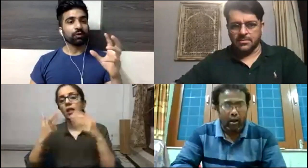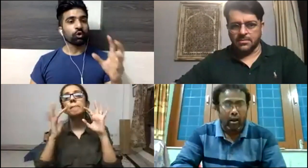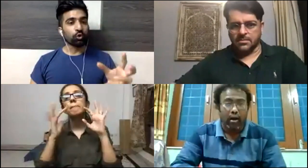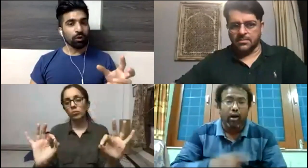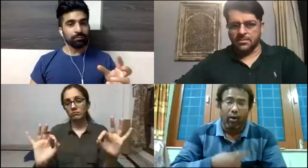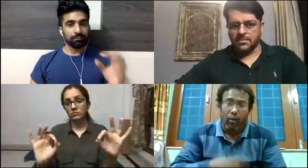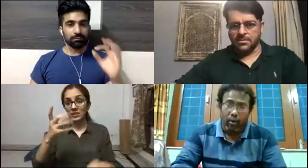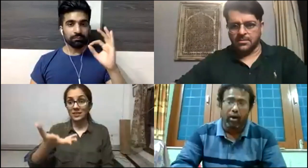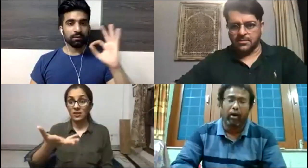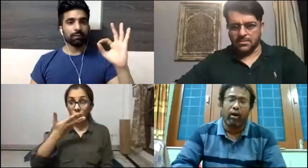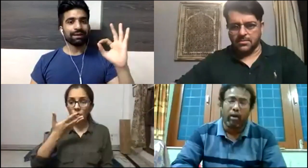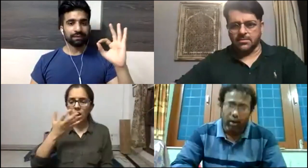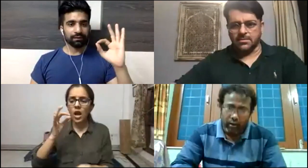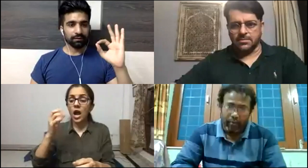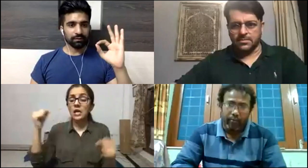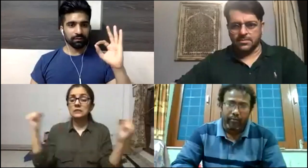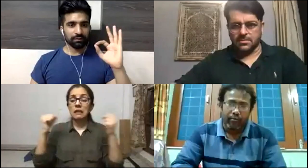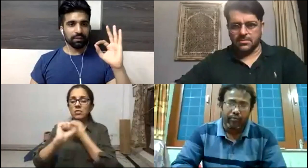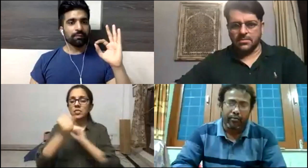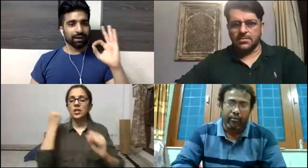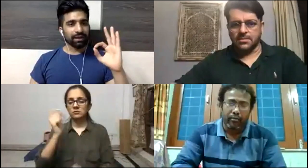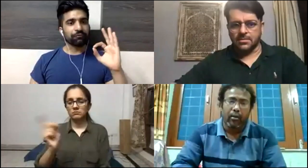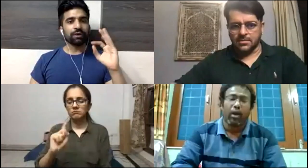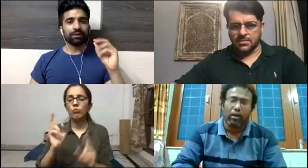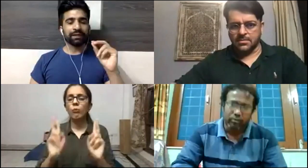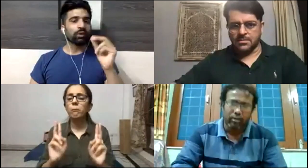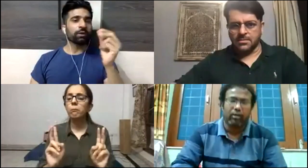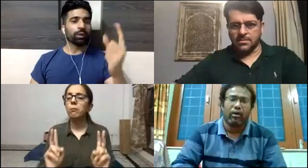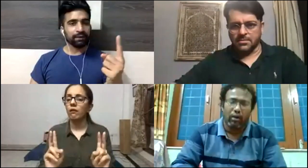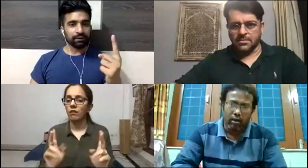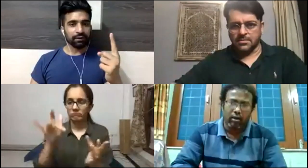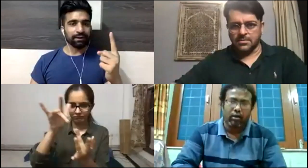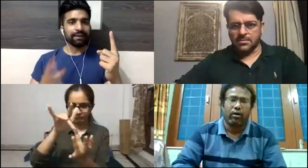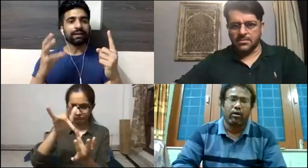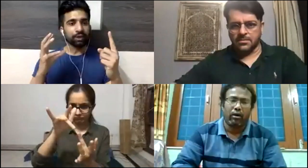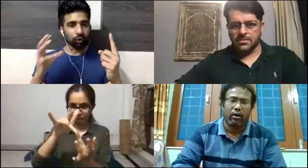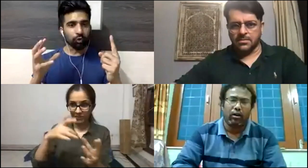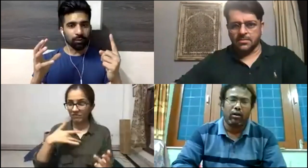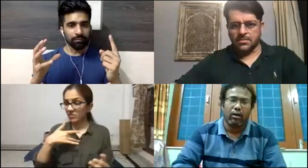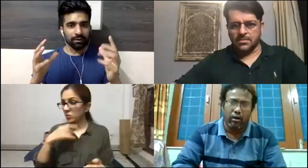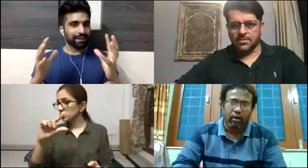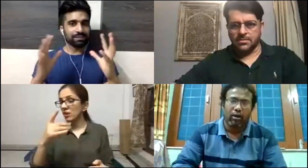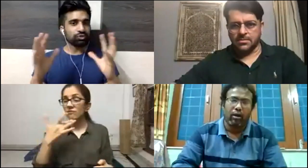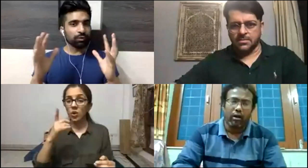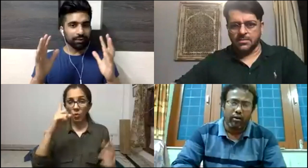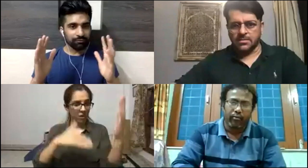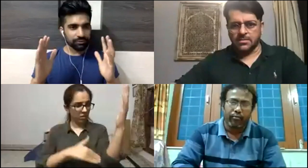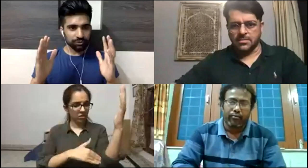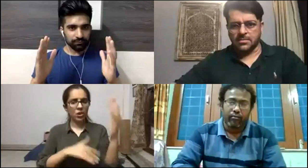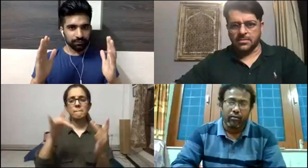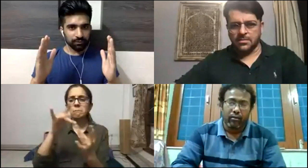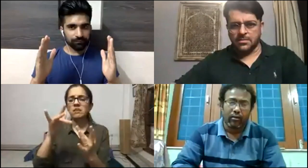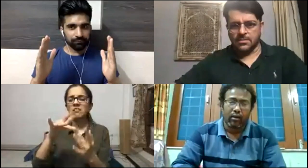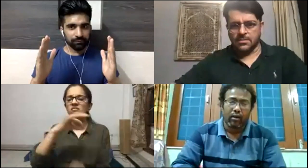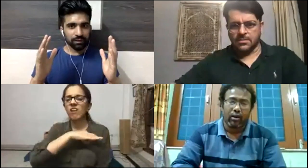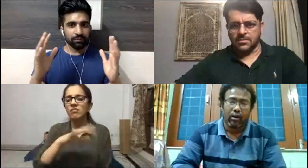drink it lukewarm, amazing. But if you are drinking only 1 liter and drinking it lukewarm, it's not beneficial.